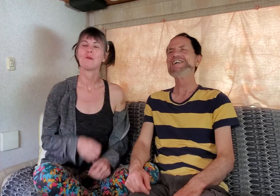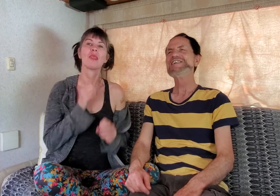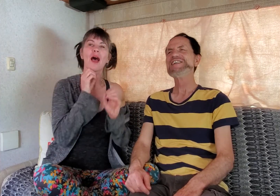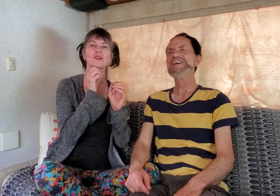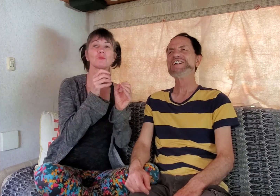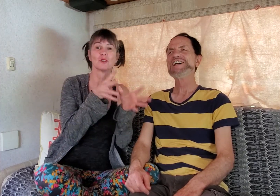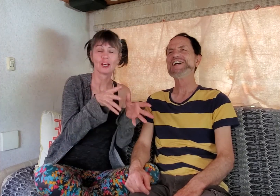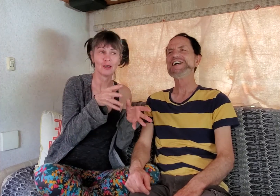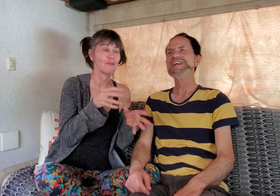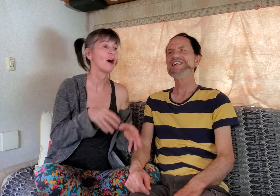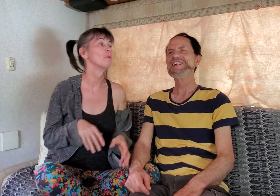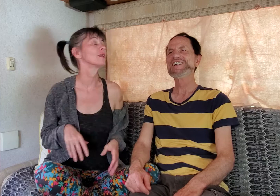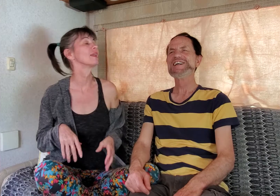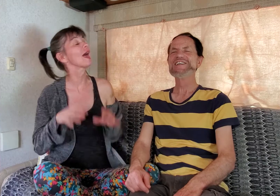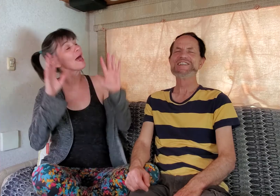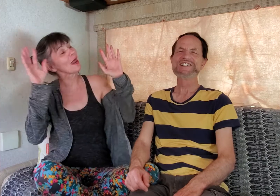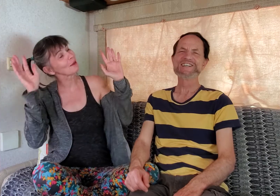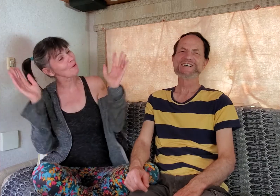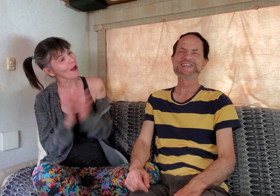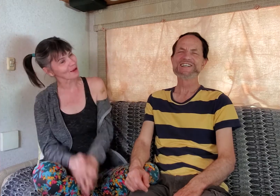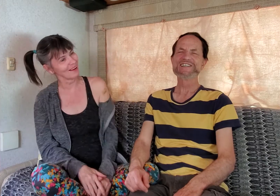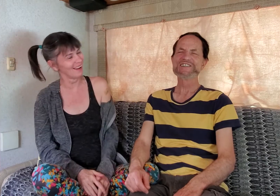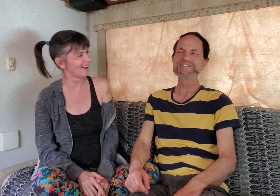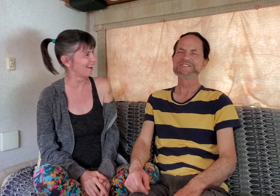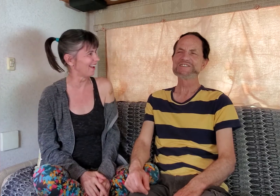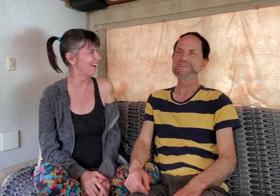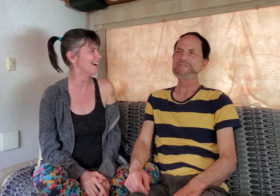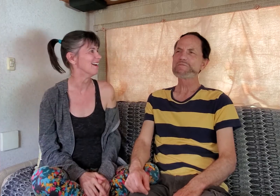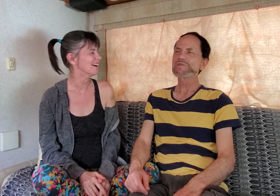I just projectile vomited. Anyway.